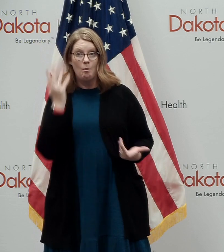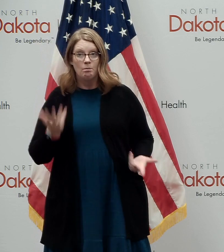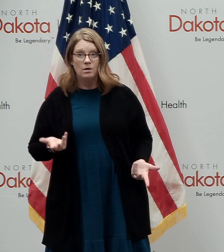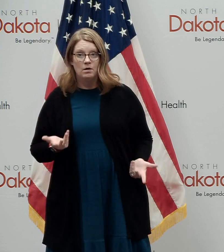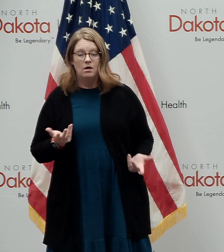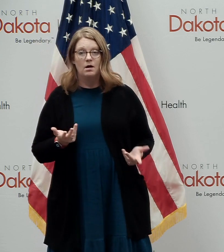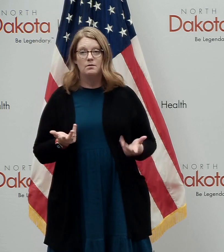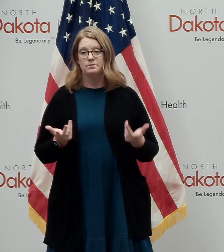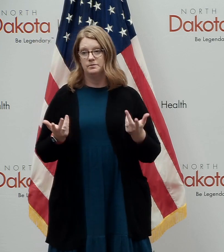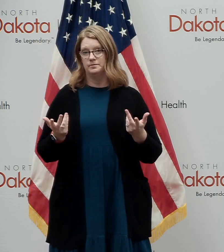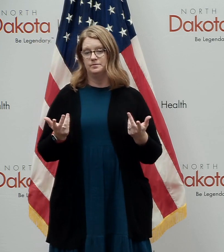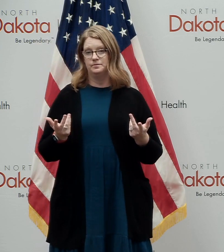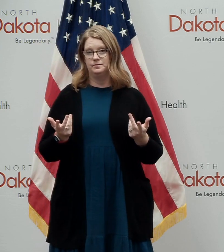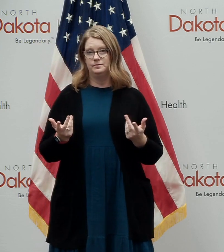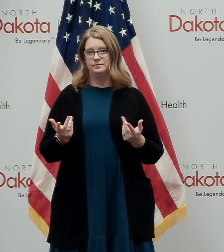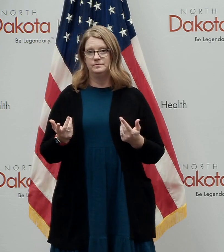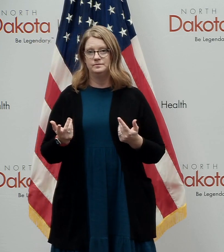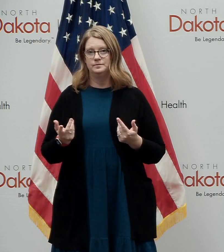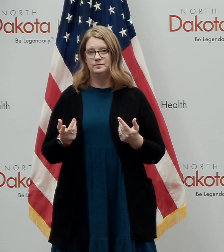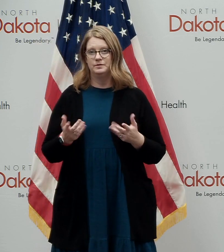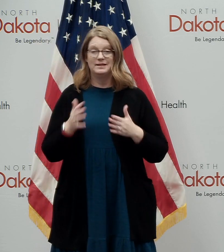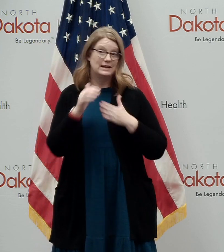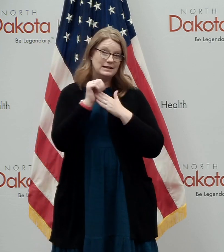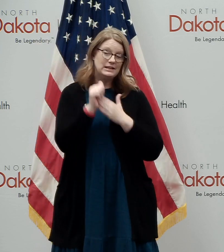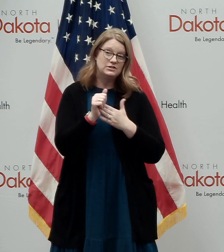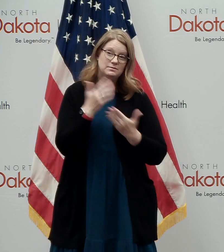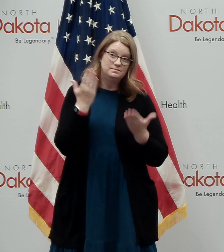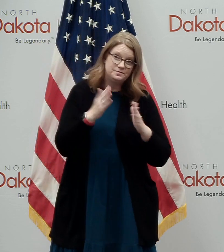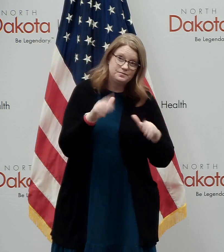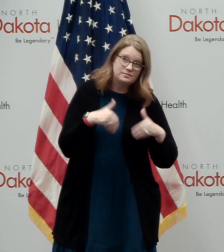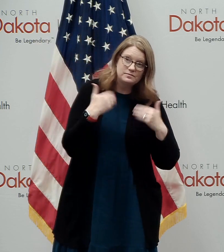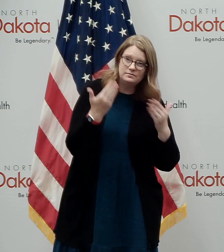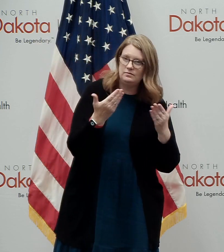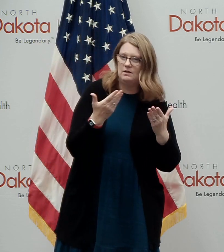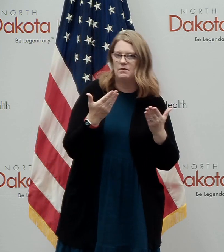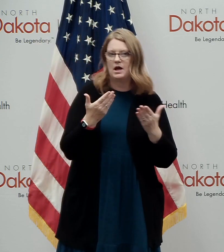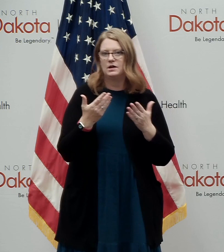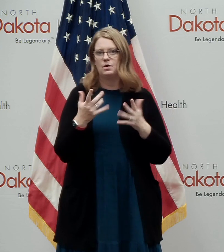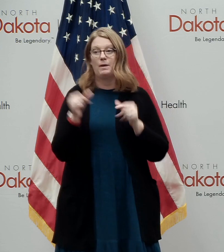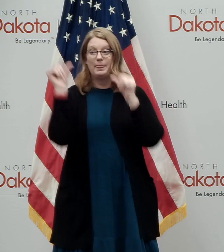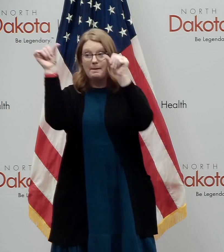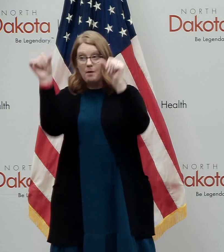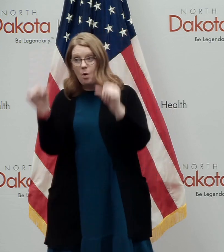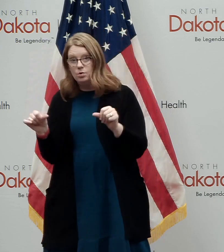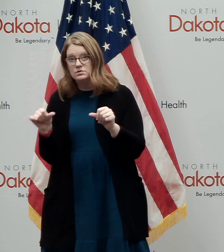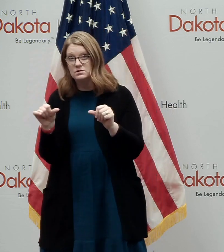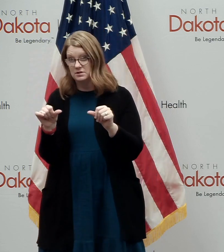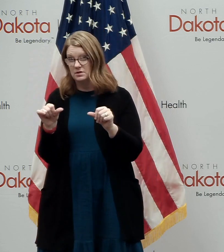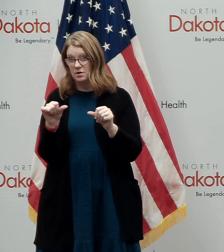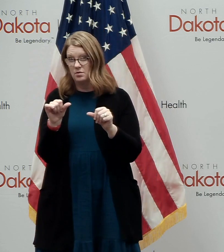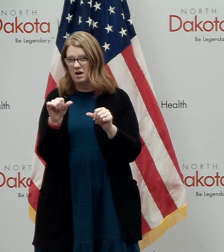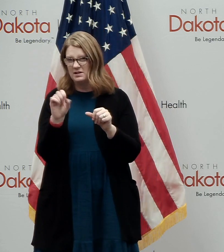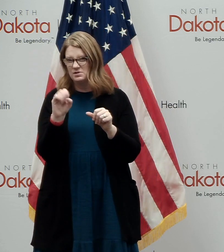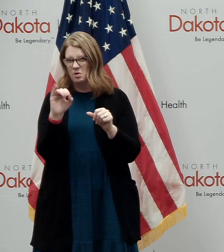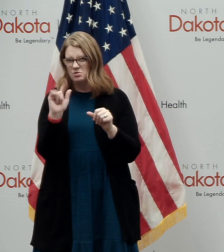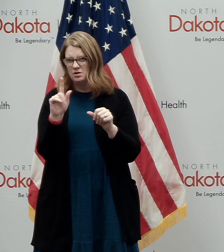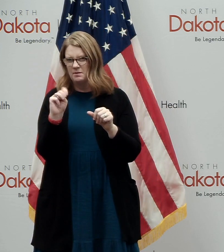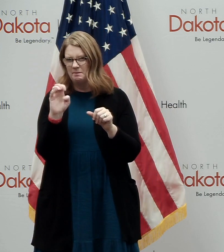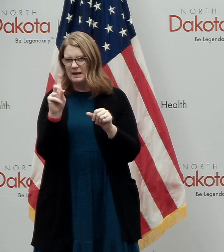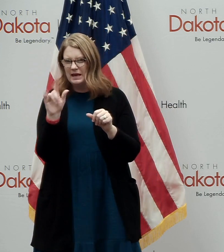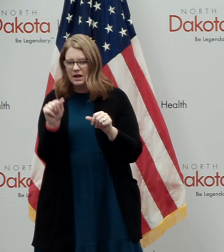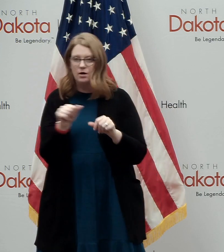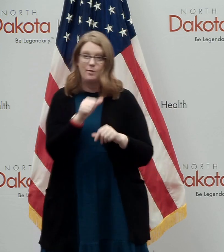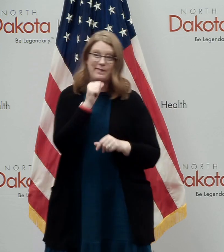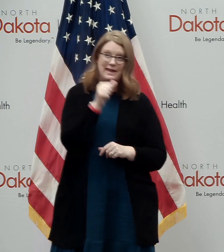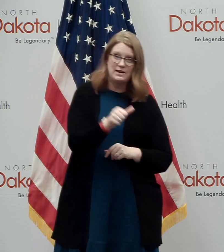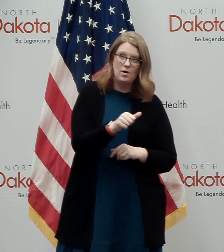occur by the leadership that people might provide on what they post or what they don't post. Leadership can be